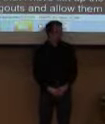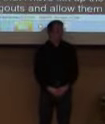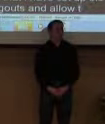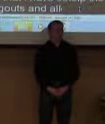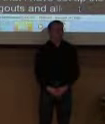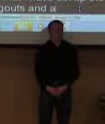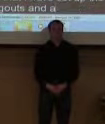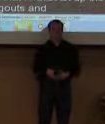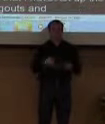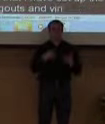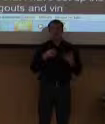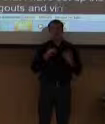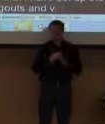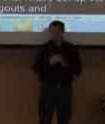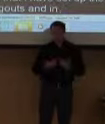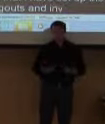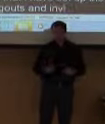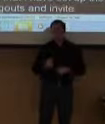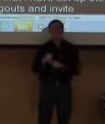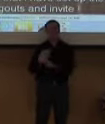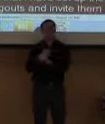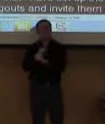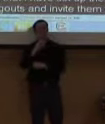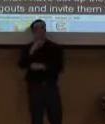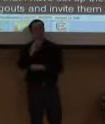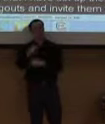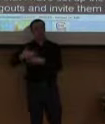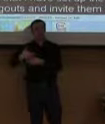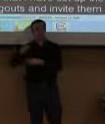And that is achieved how? By using the chat window feature.